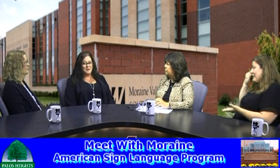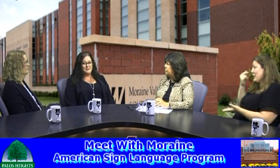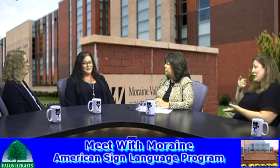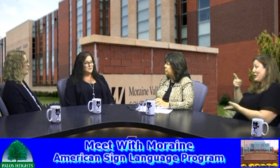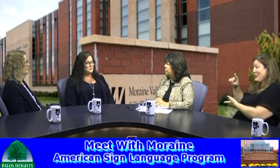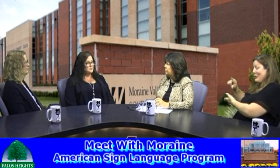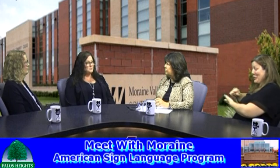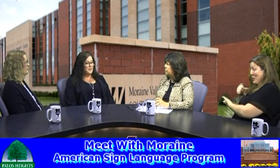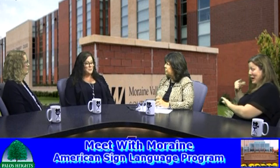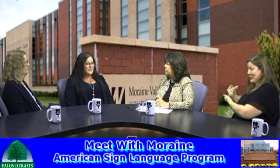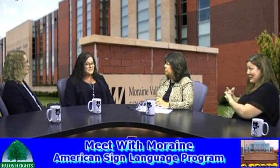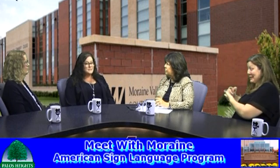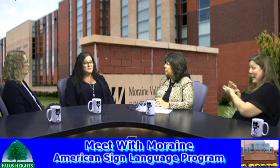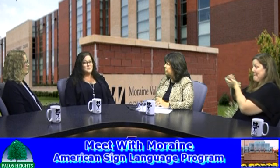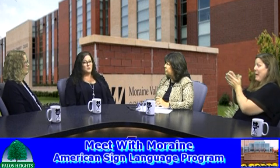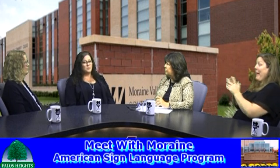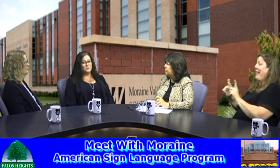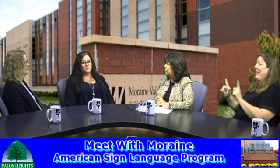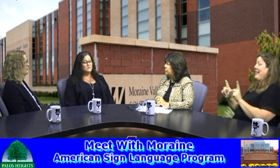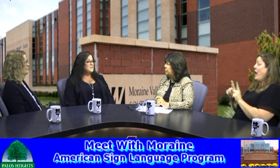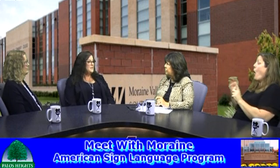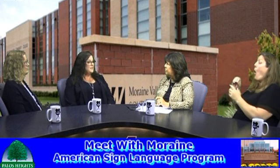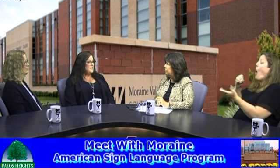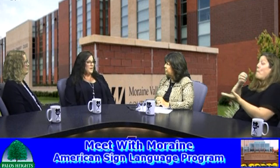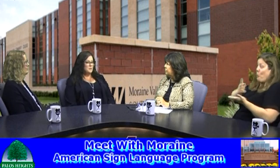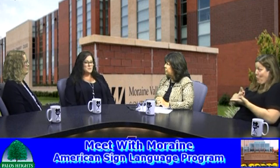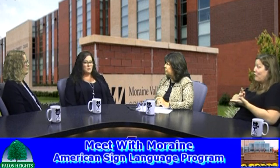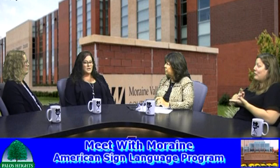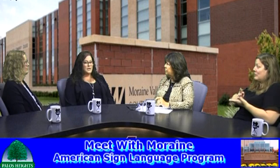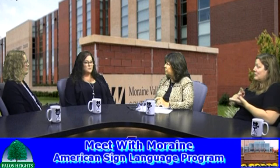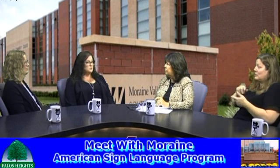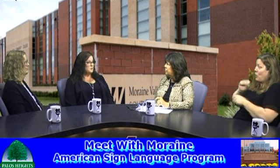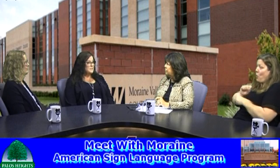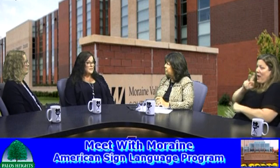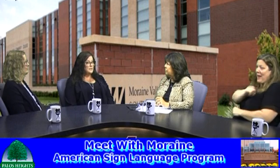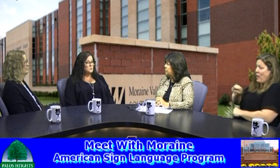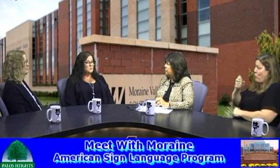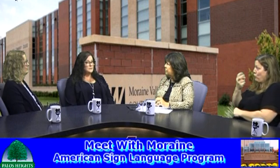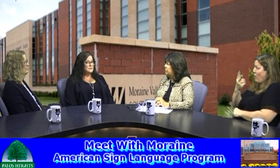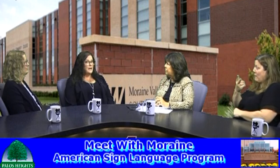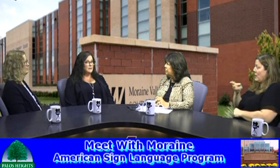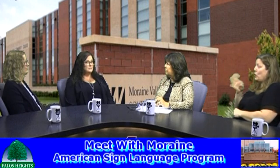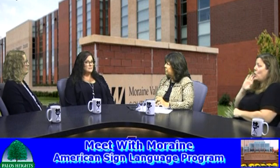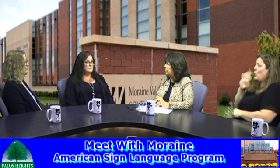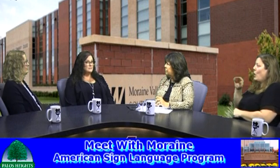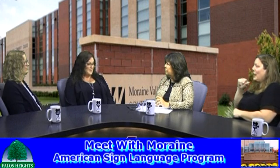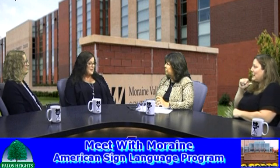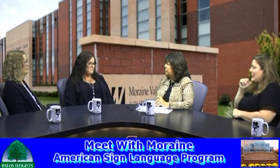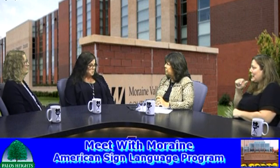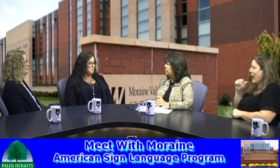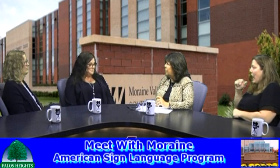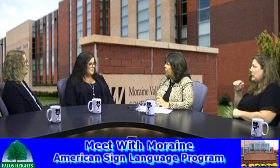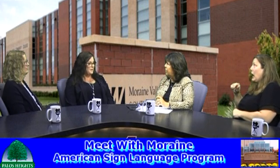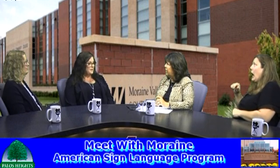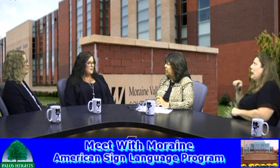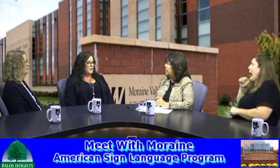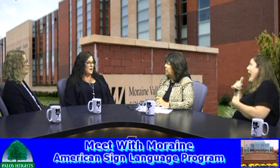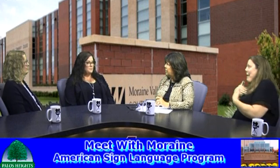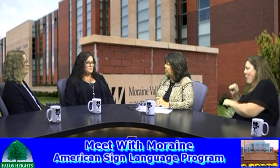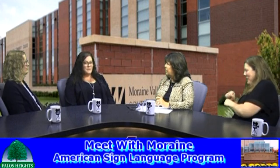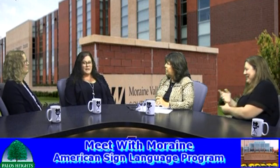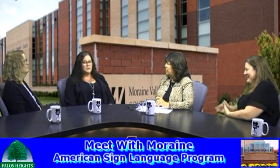you graduate and you become licensed or approved to work in a K through 12 setting, you will not have a job.